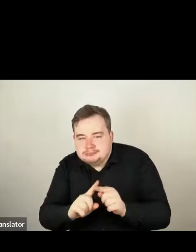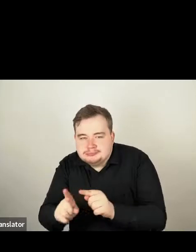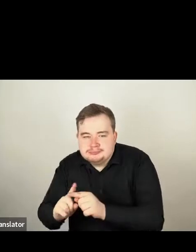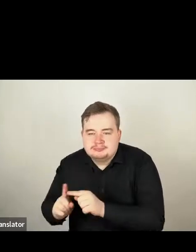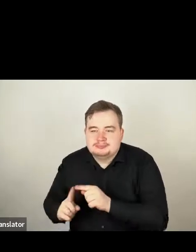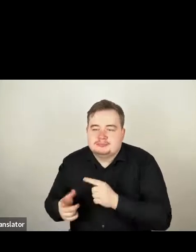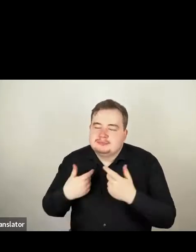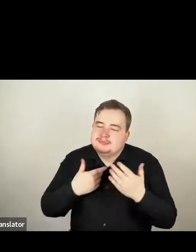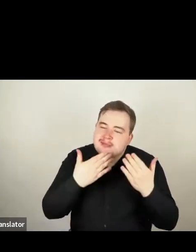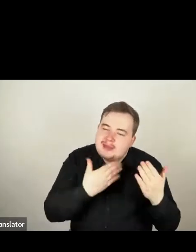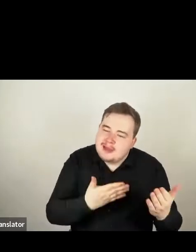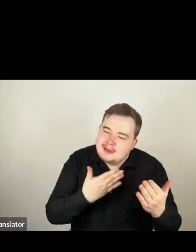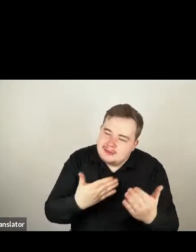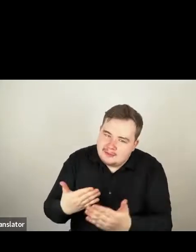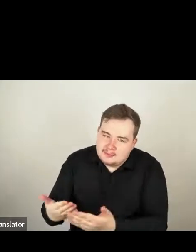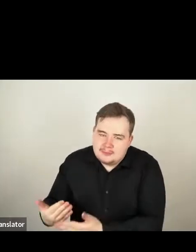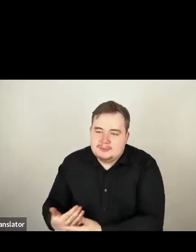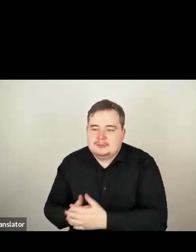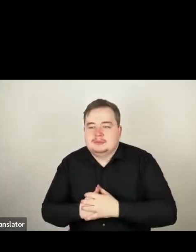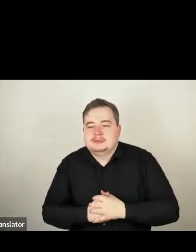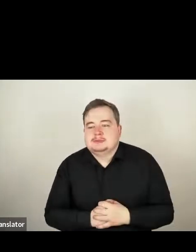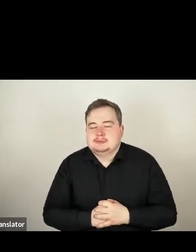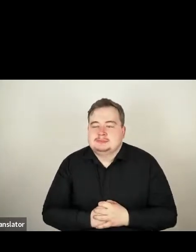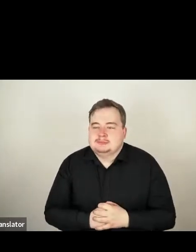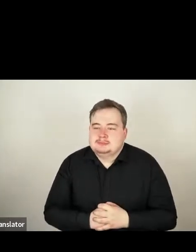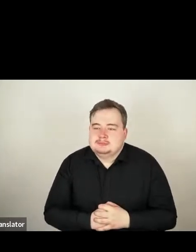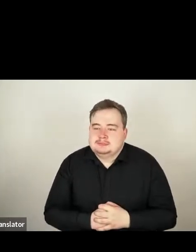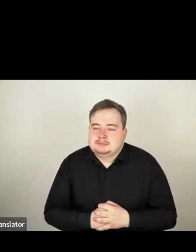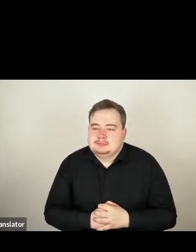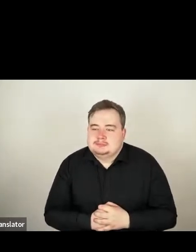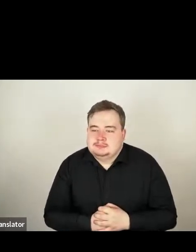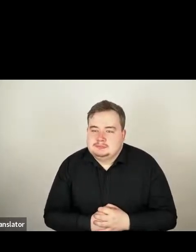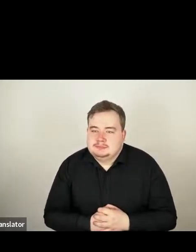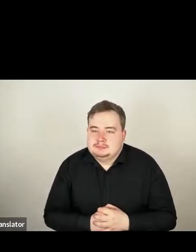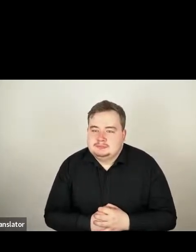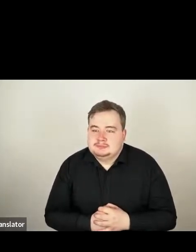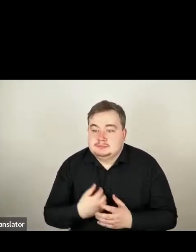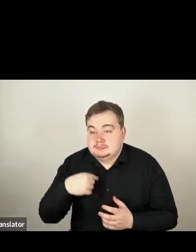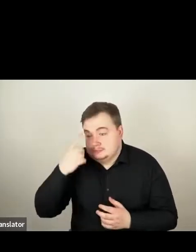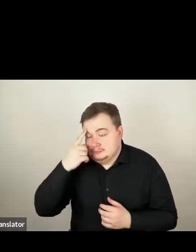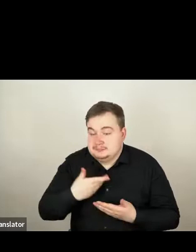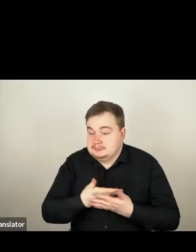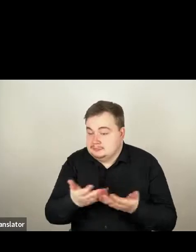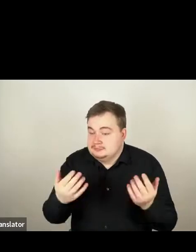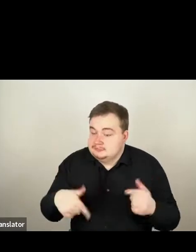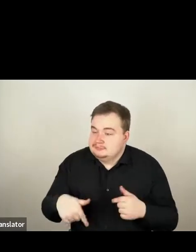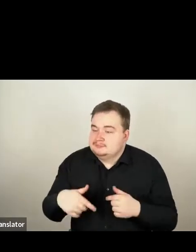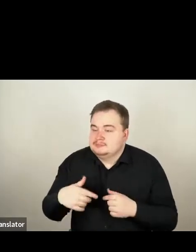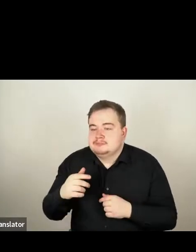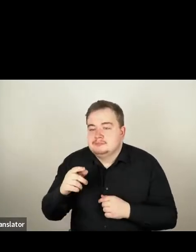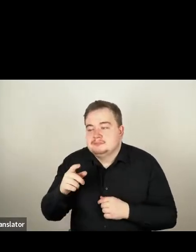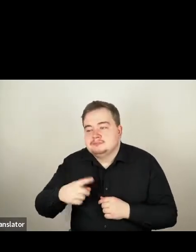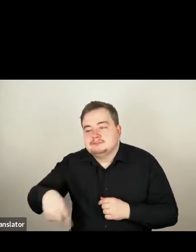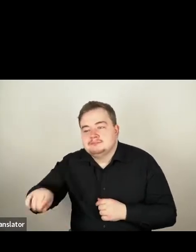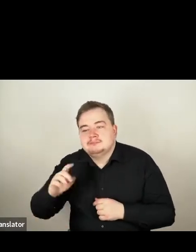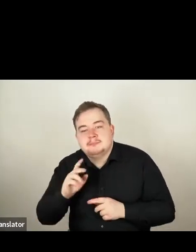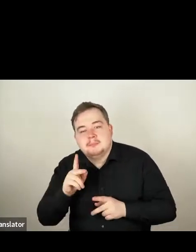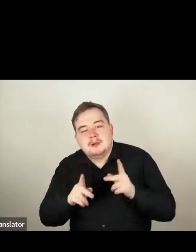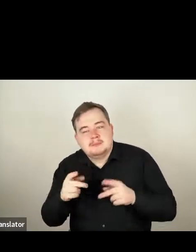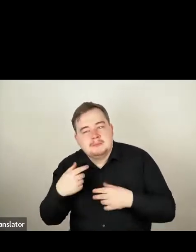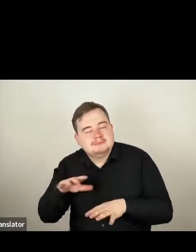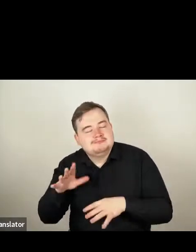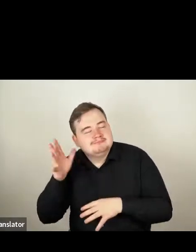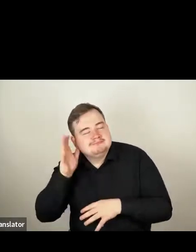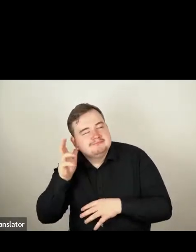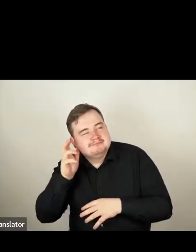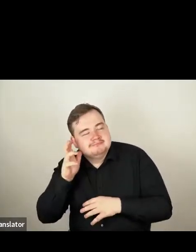I'm sure our parliamentarians and all our participants enjoyed your presentation greatly. We have reached the